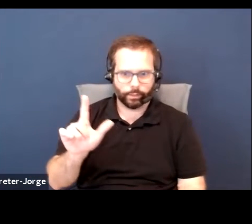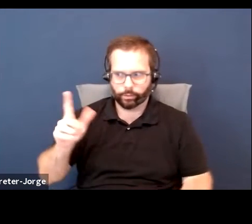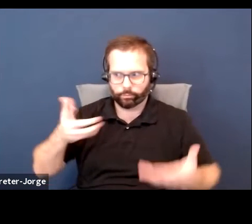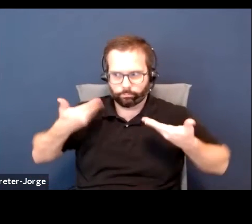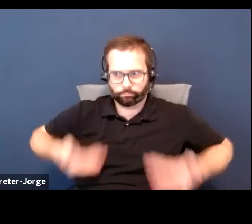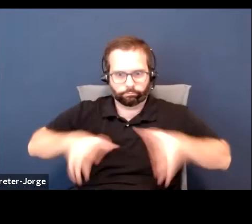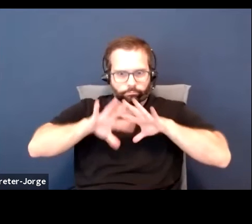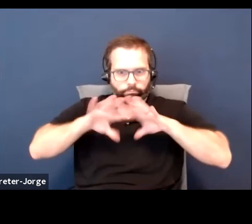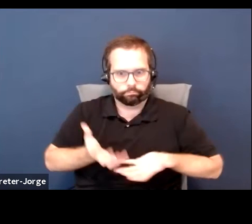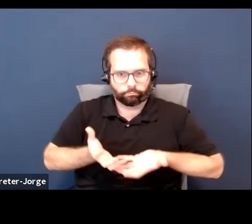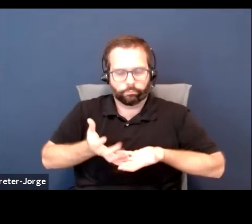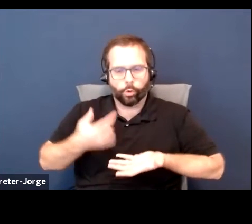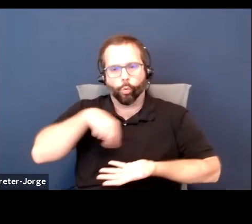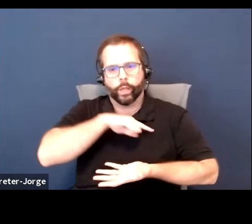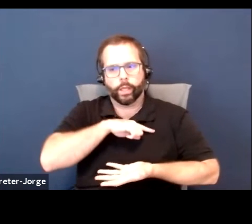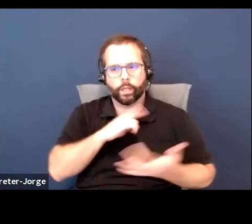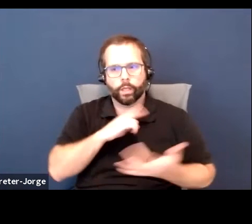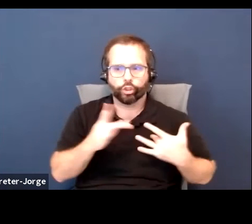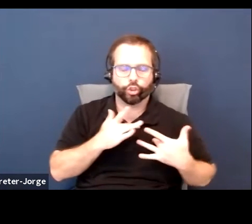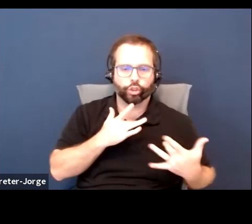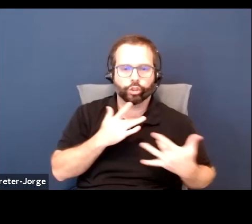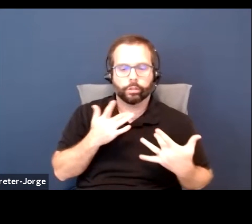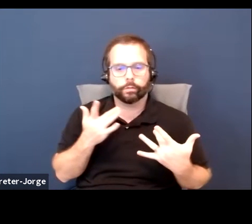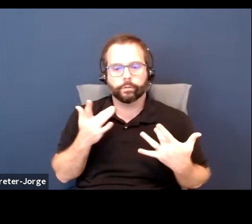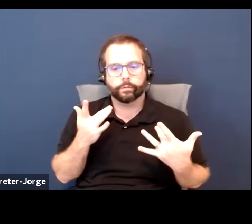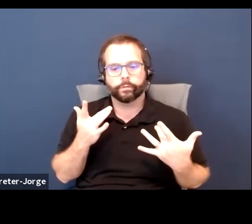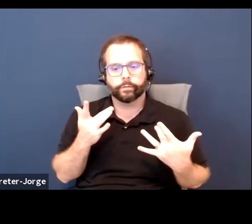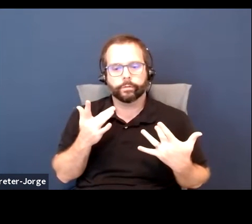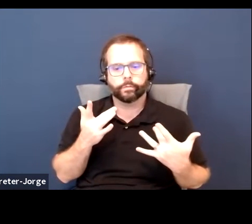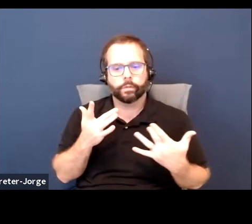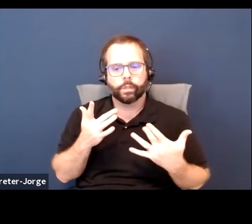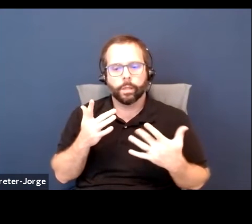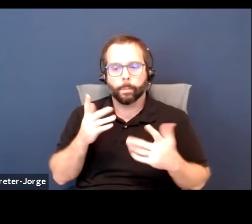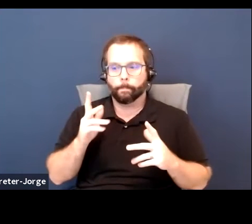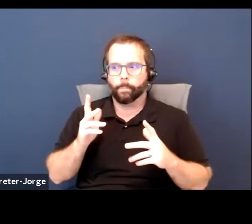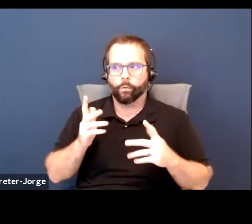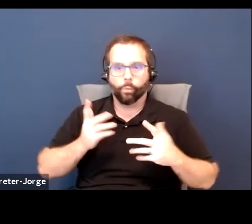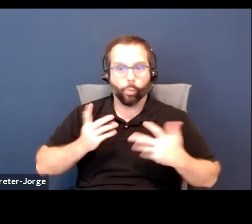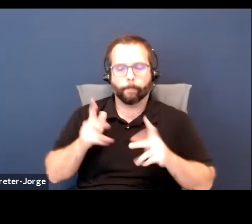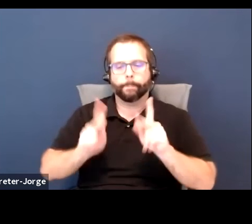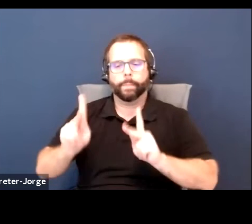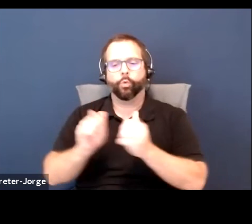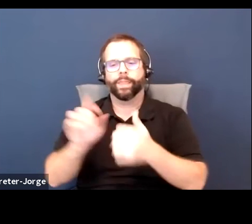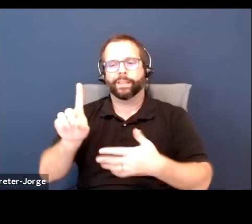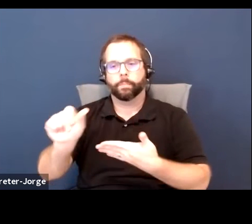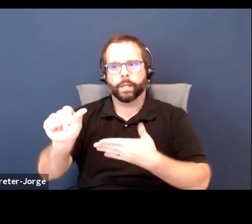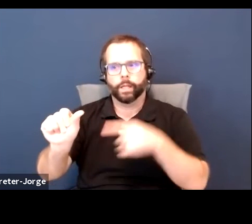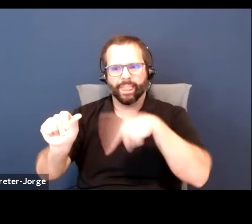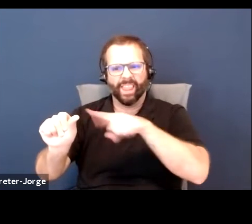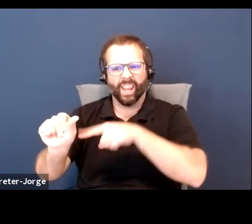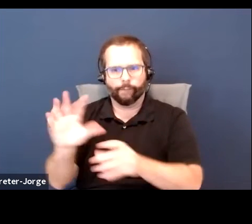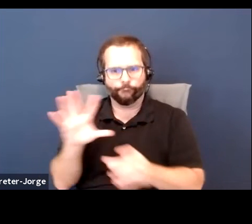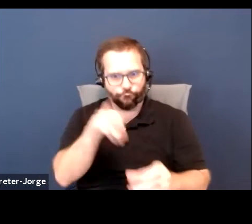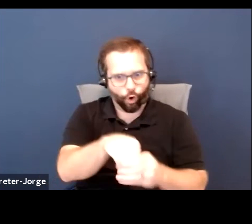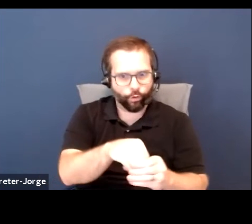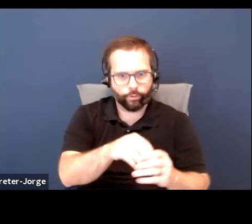are concerned about the degree to which people with disabilities are involved in issues such